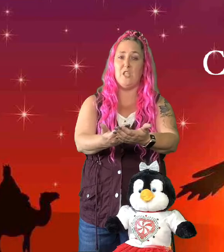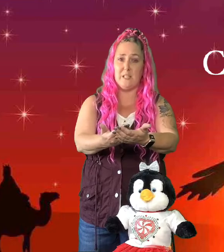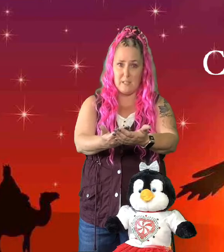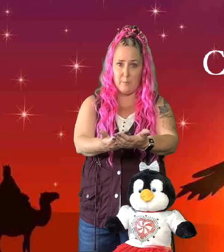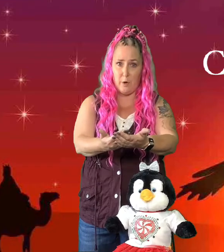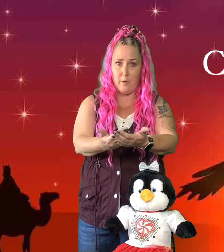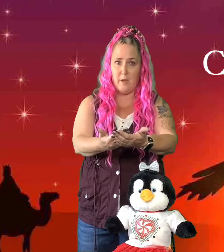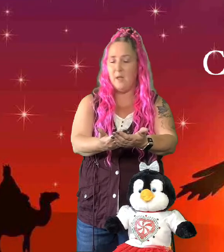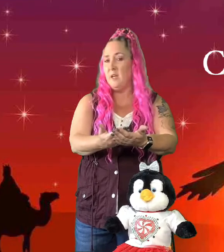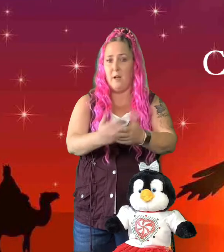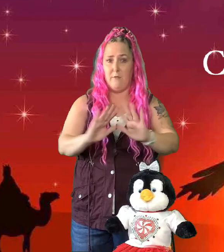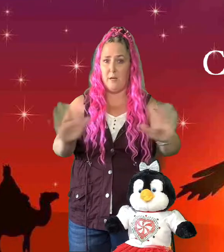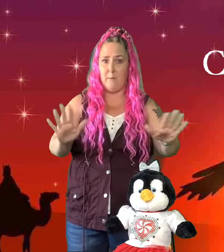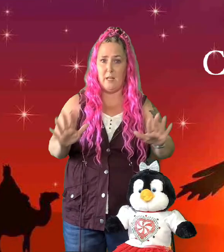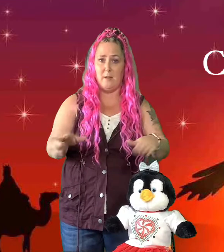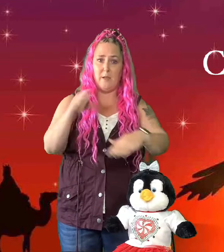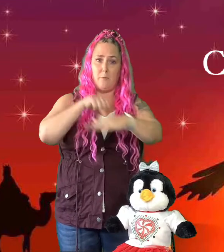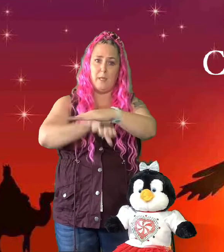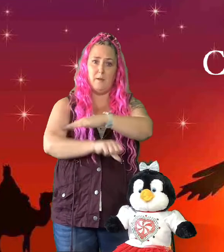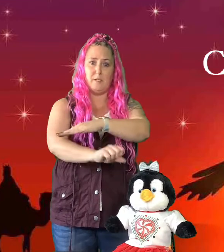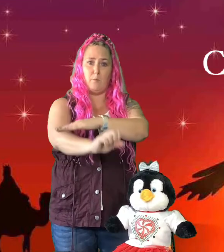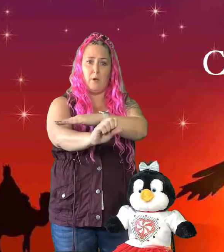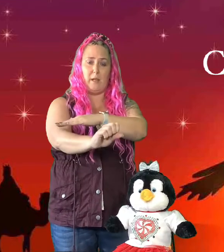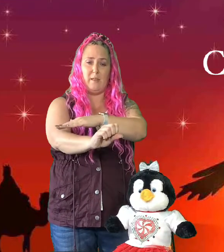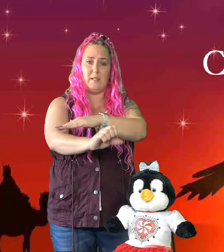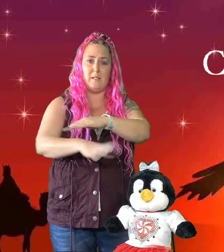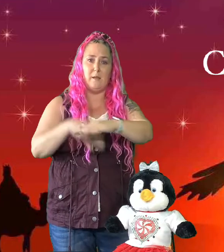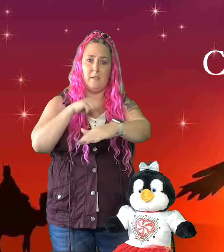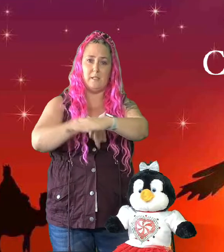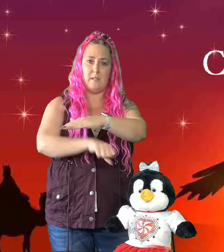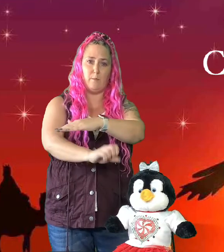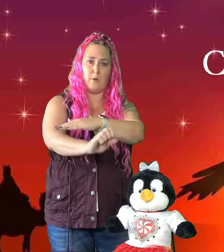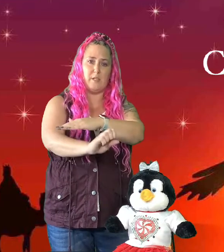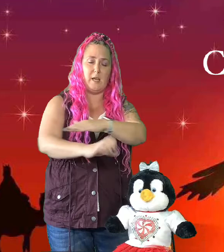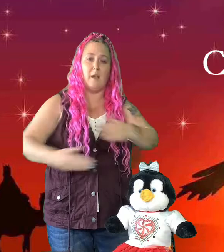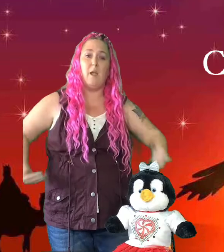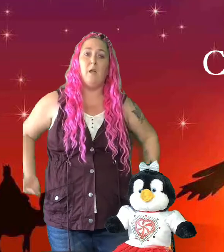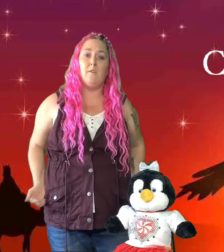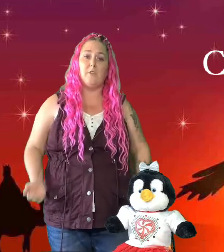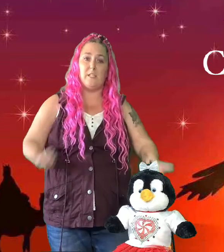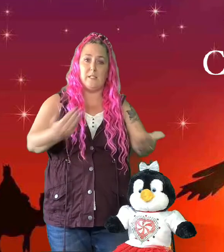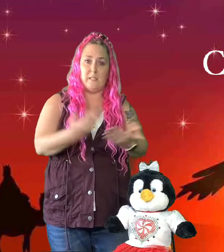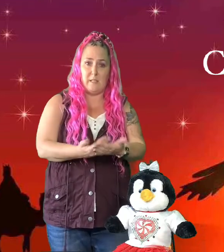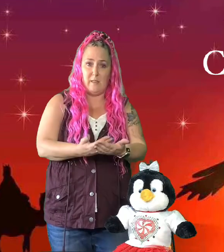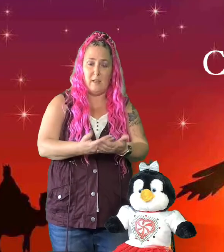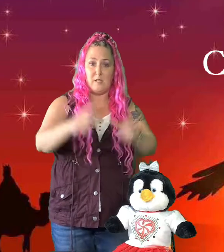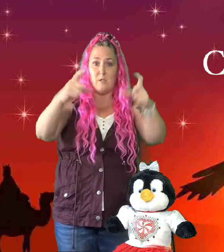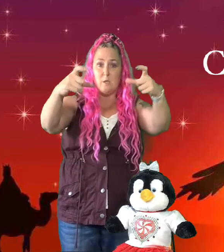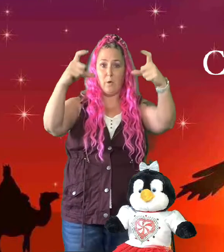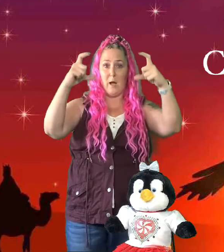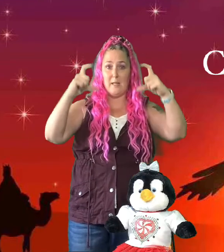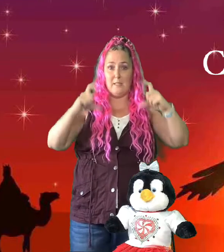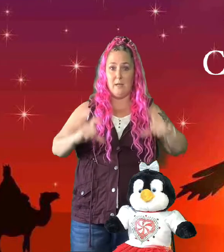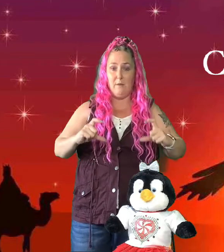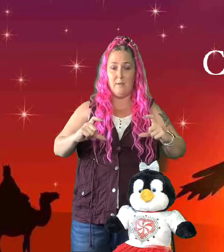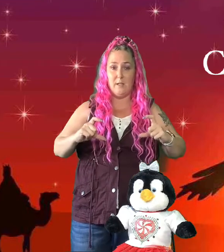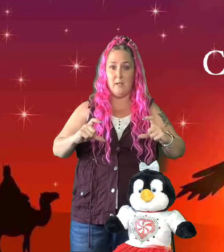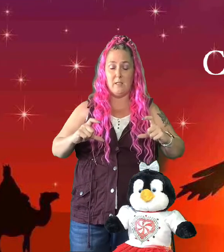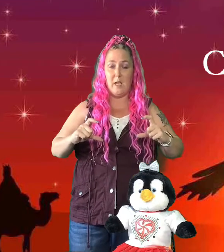Jesus's birth, not for anybody else. Everybody else is born like this. This is the birth sign. For Jesus, it's like this. So God's gift to